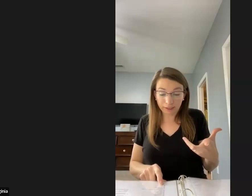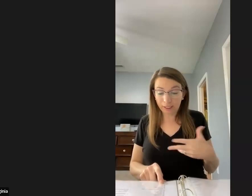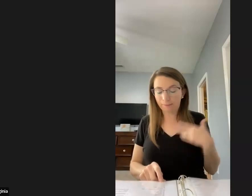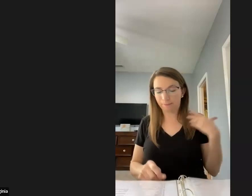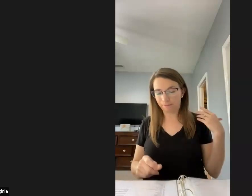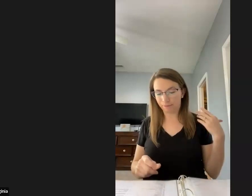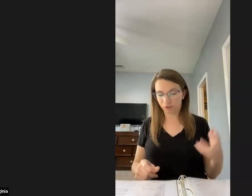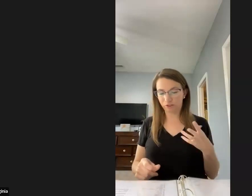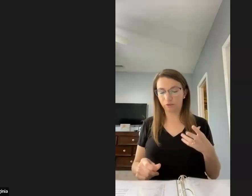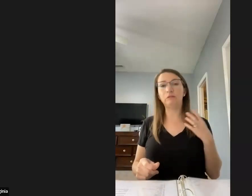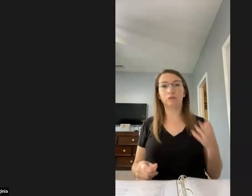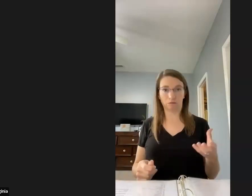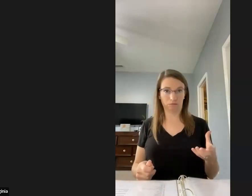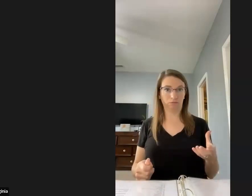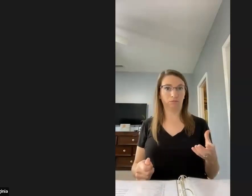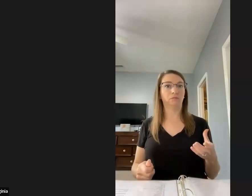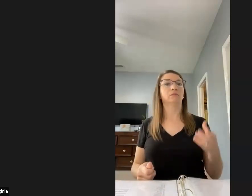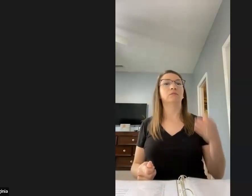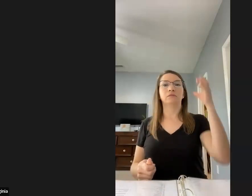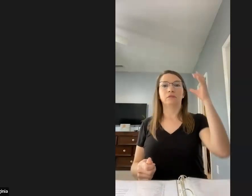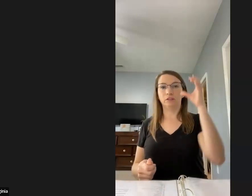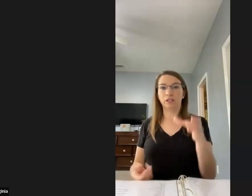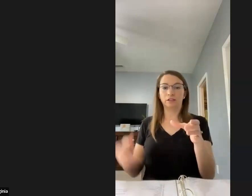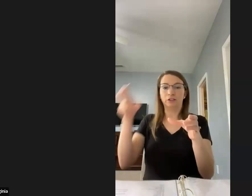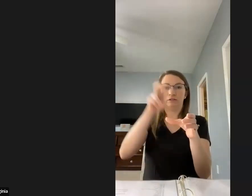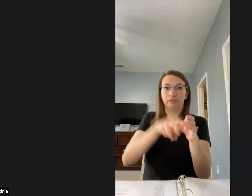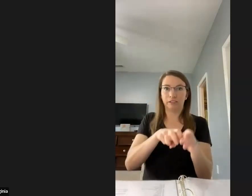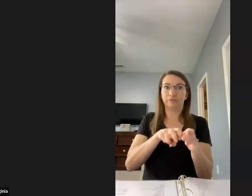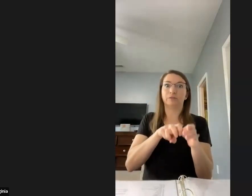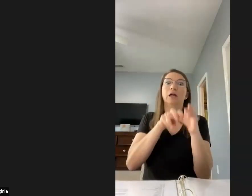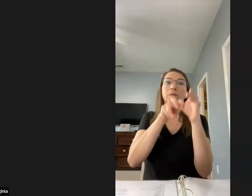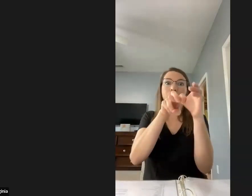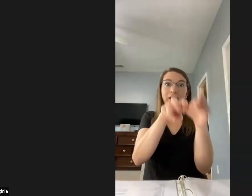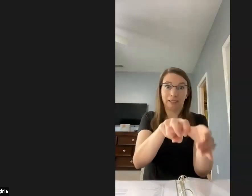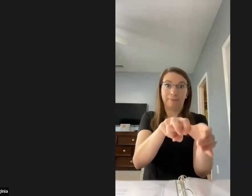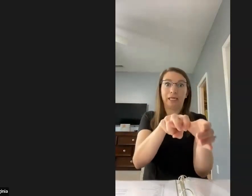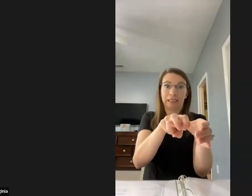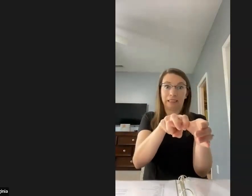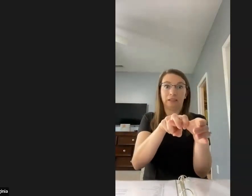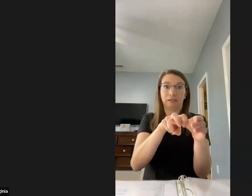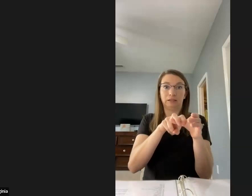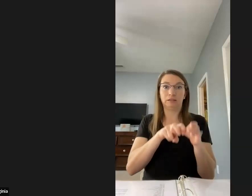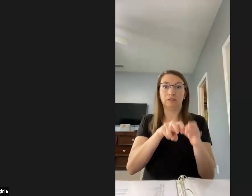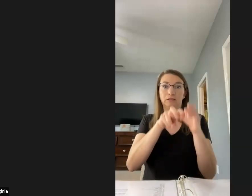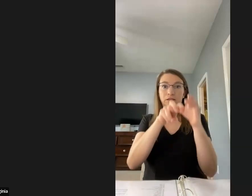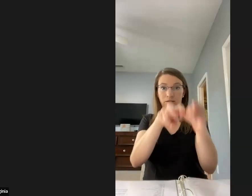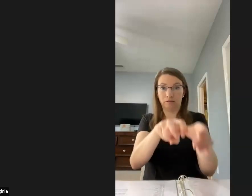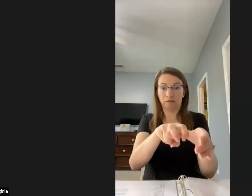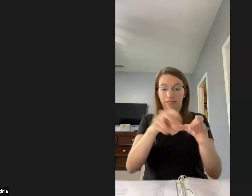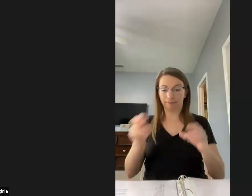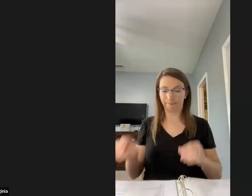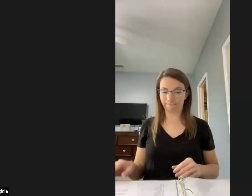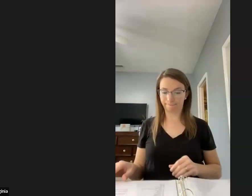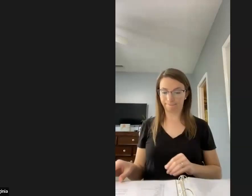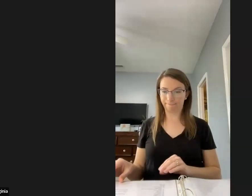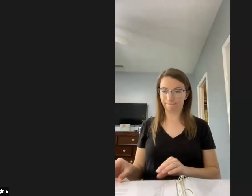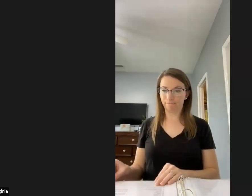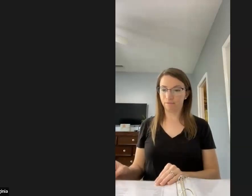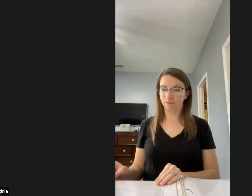that, but just so you know, you're not going to use this for I'm riding a bike. Okay.